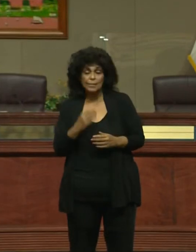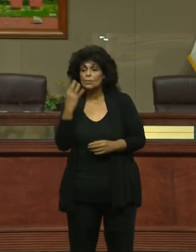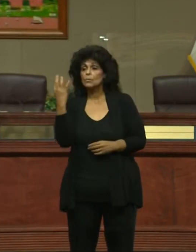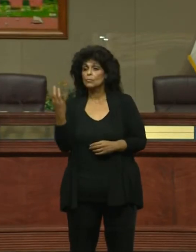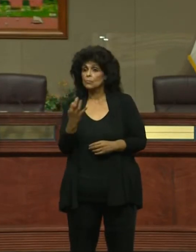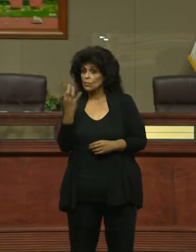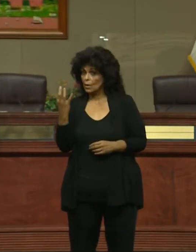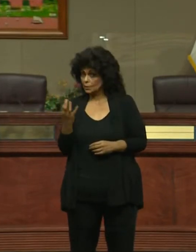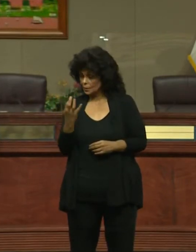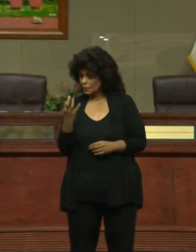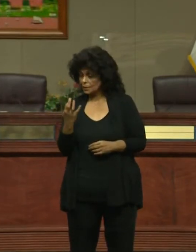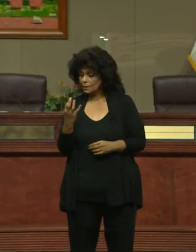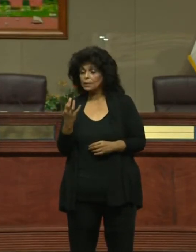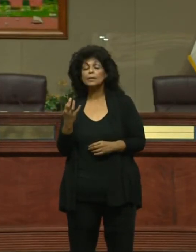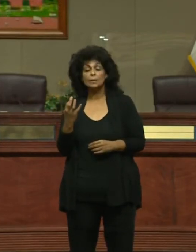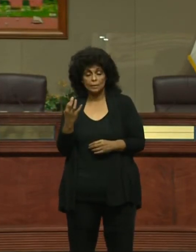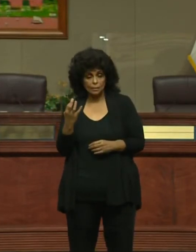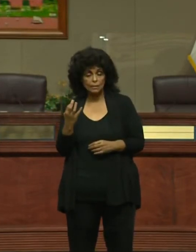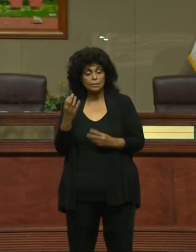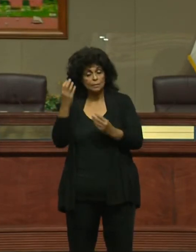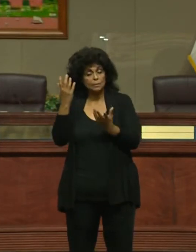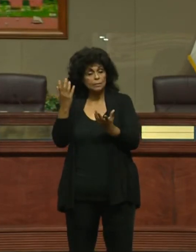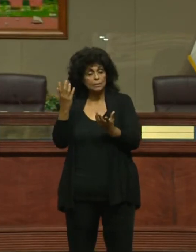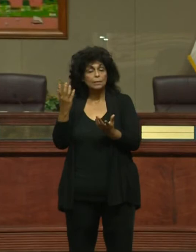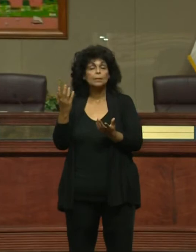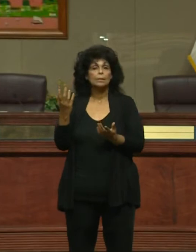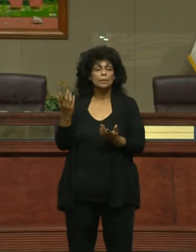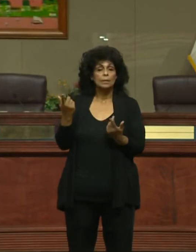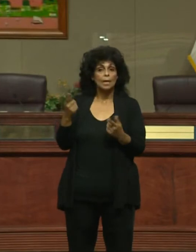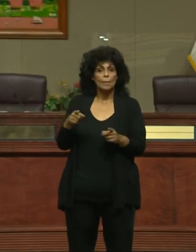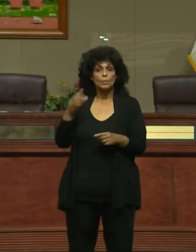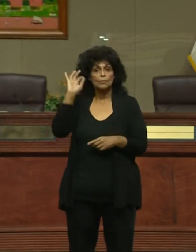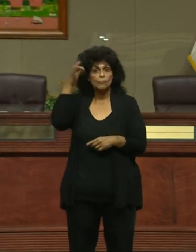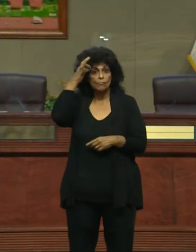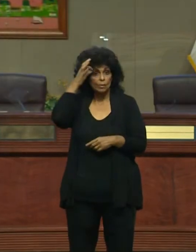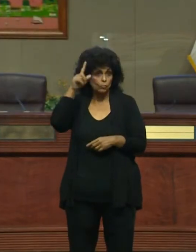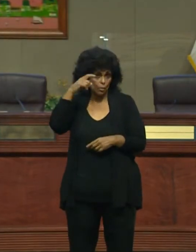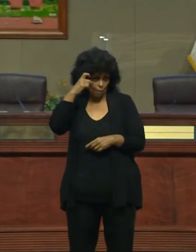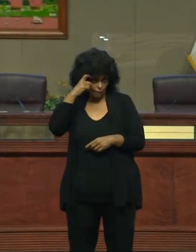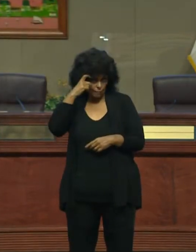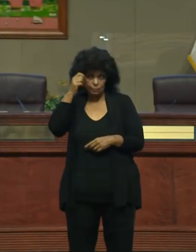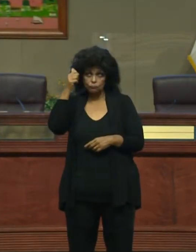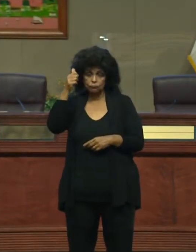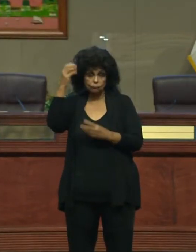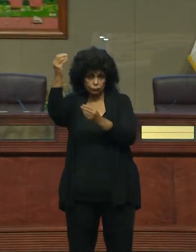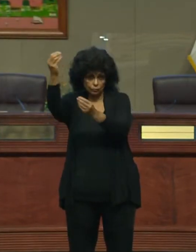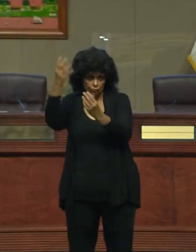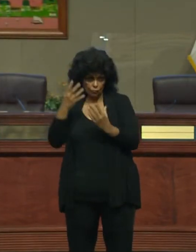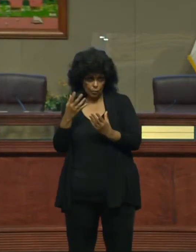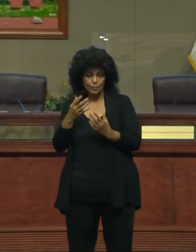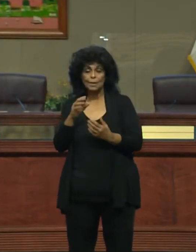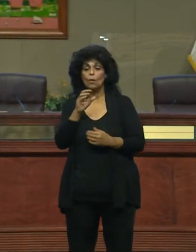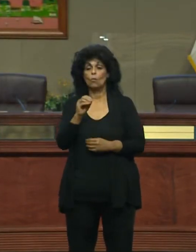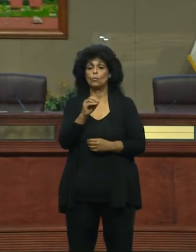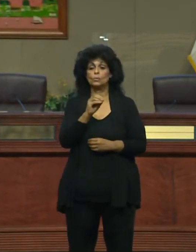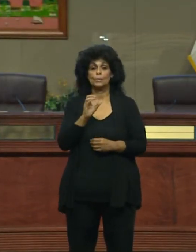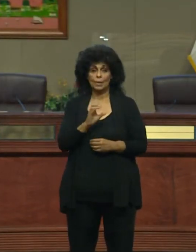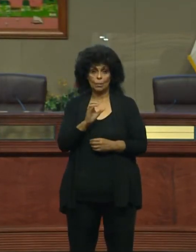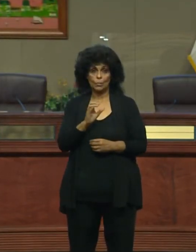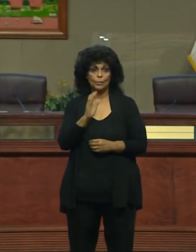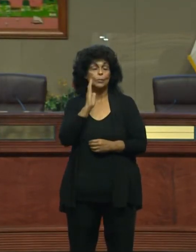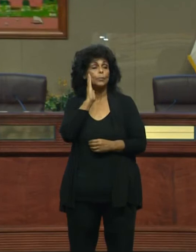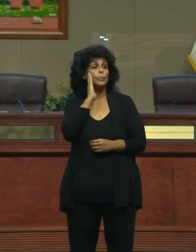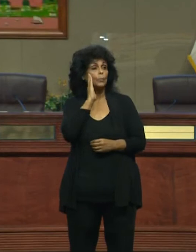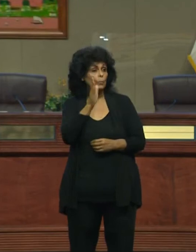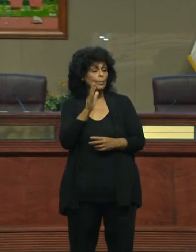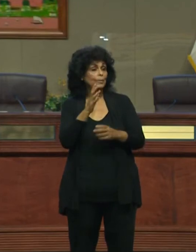were notified by the federal government that Orange County will be the recipient